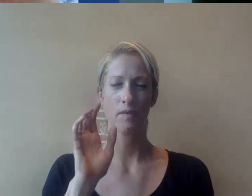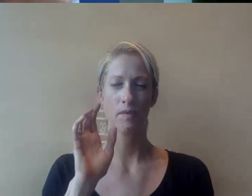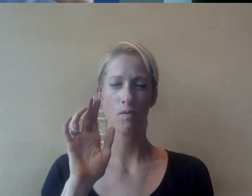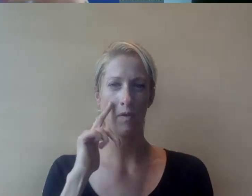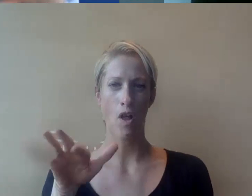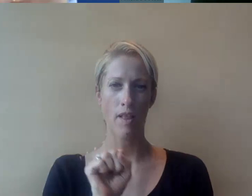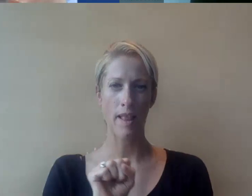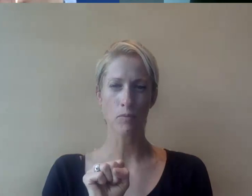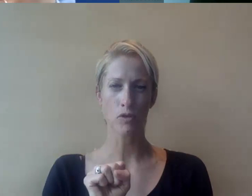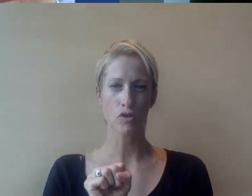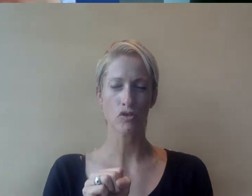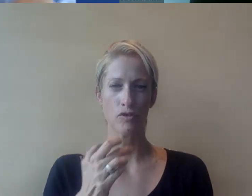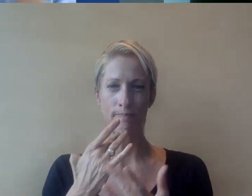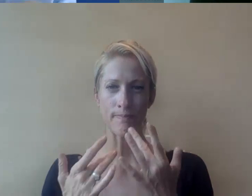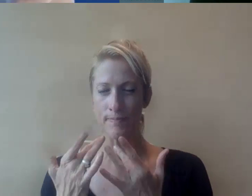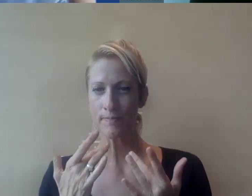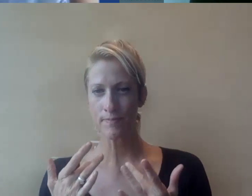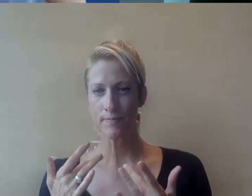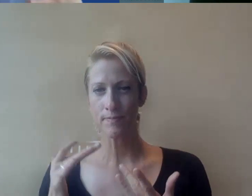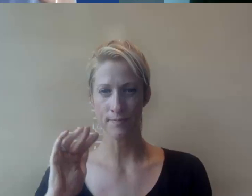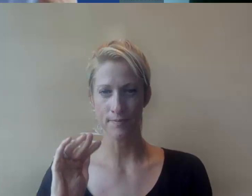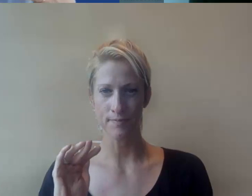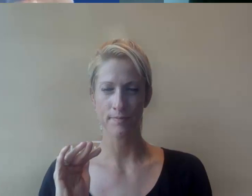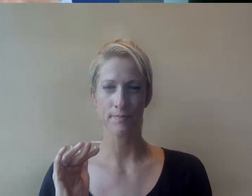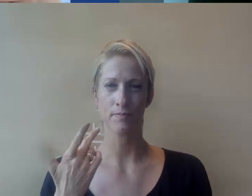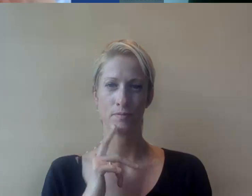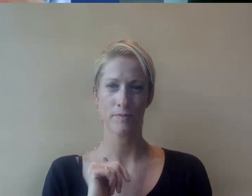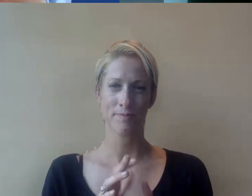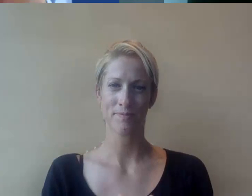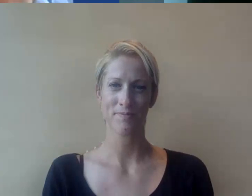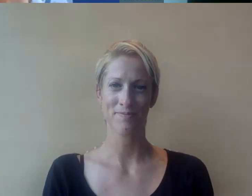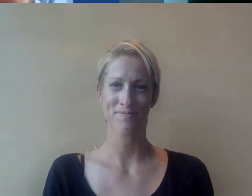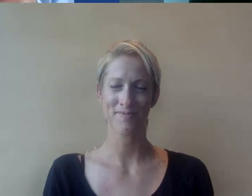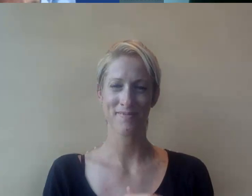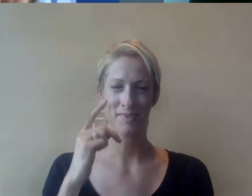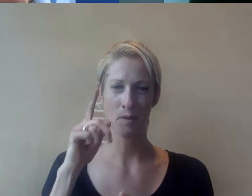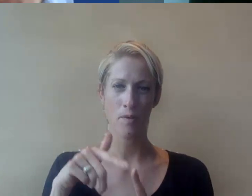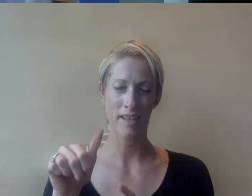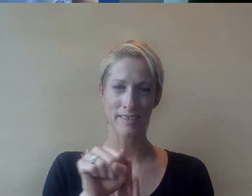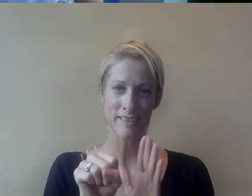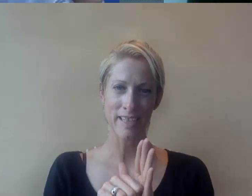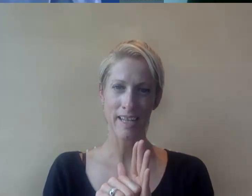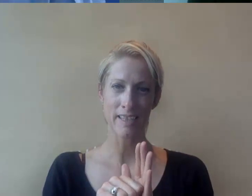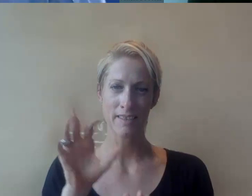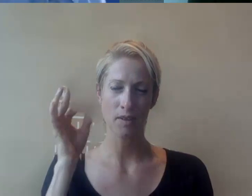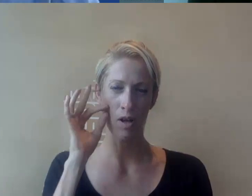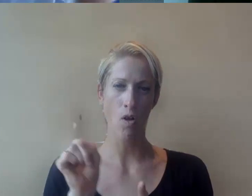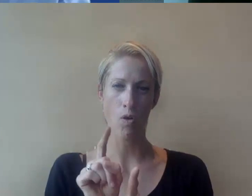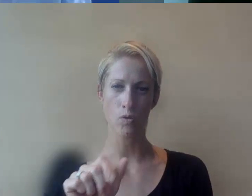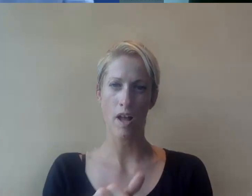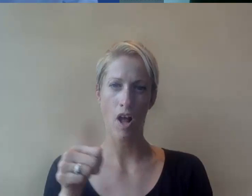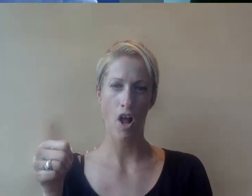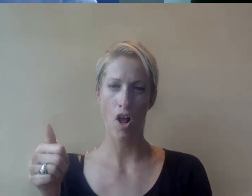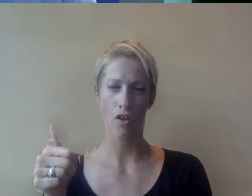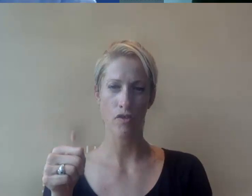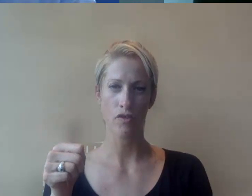and support broadband infrastructure funding by all of the recent investments, right? Both state and federally, and in all the other kind of infrastructure